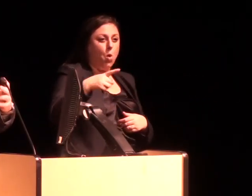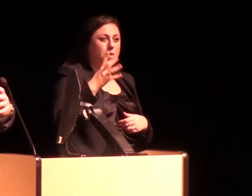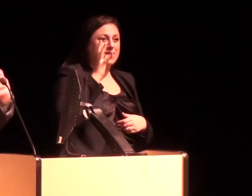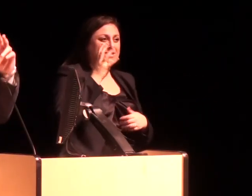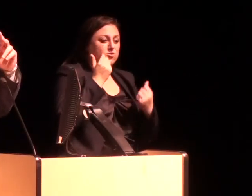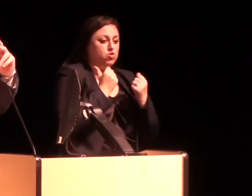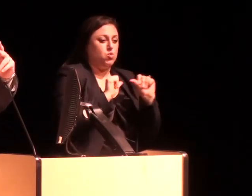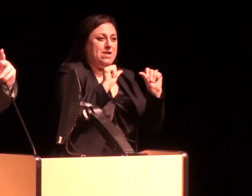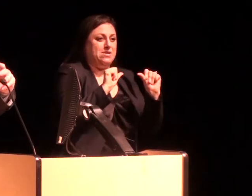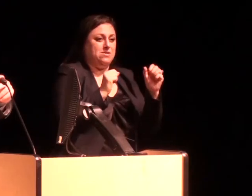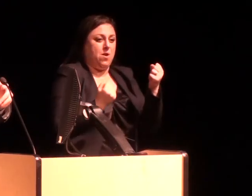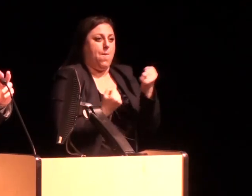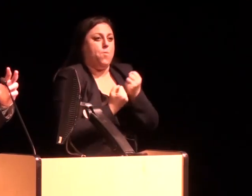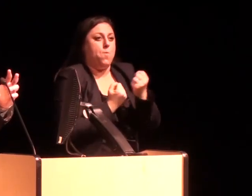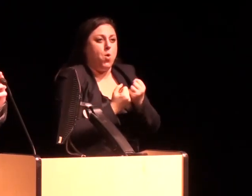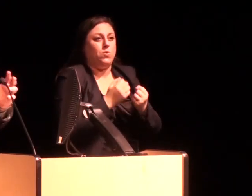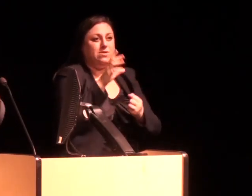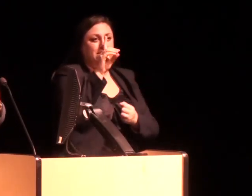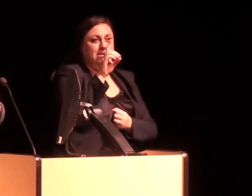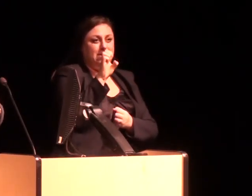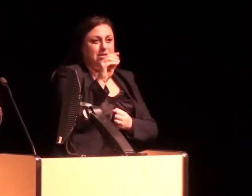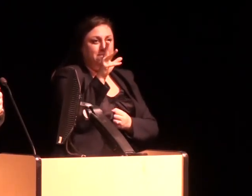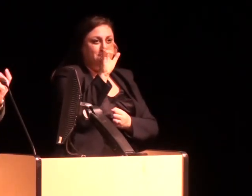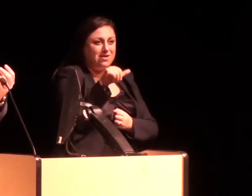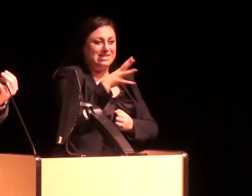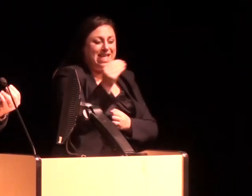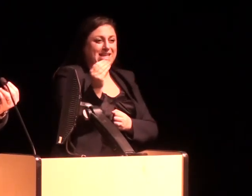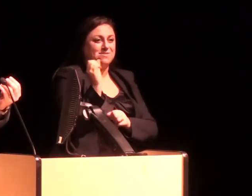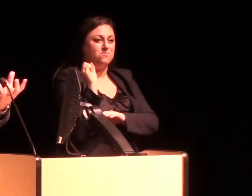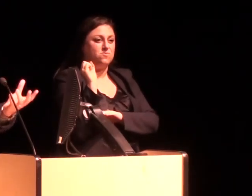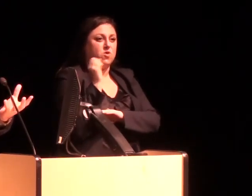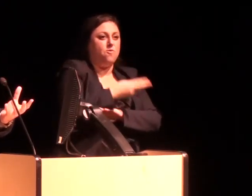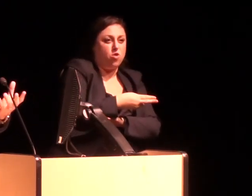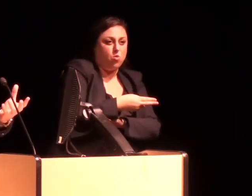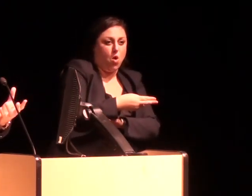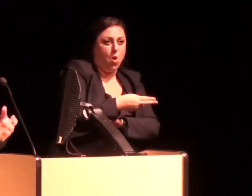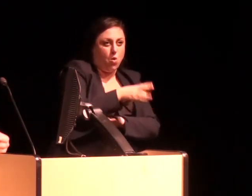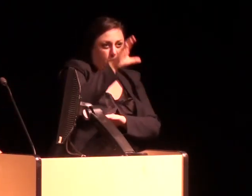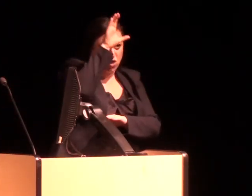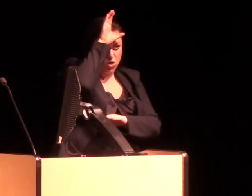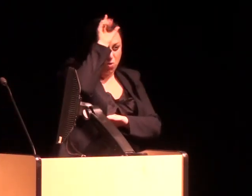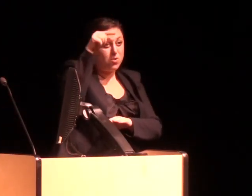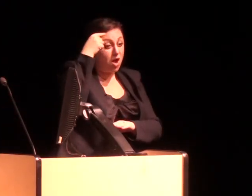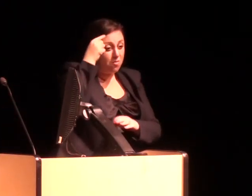it's only to try to promote democracy and the overthrow of the real government